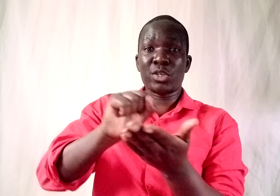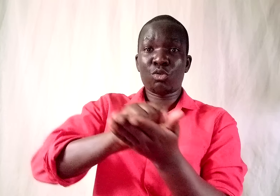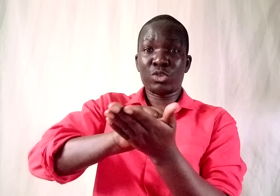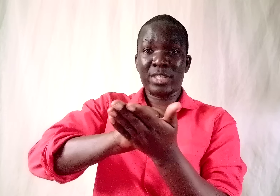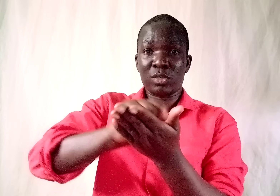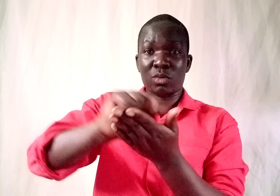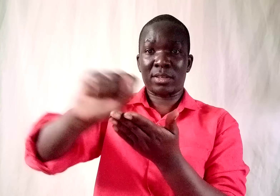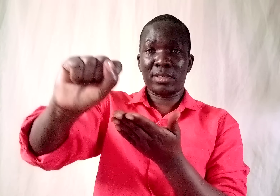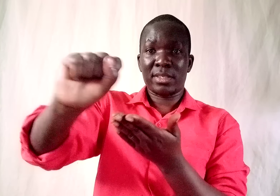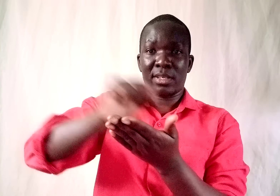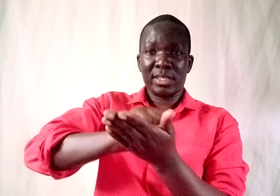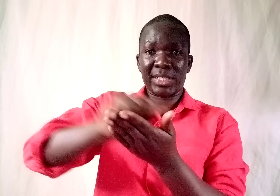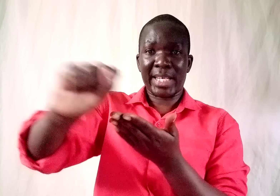you to use this one, saint.